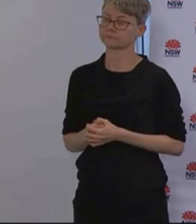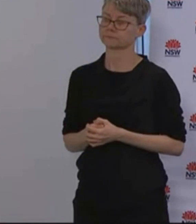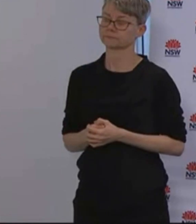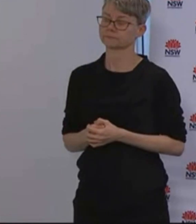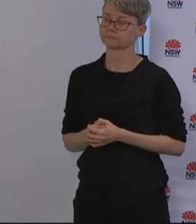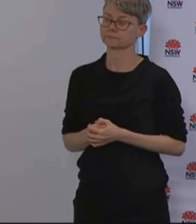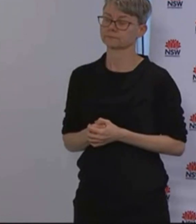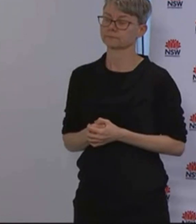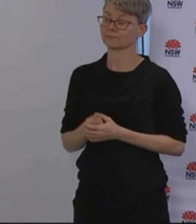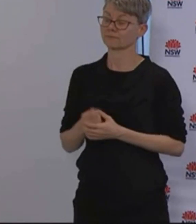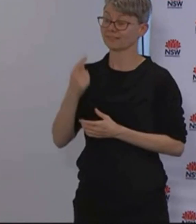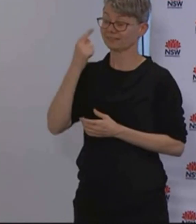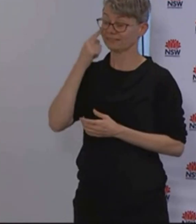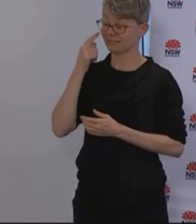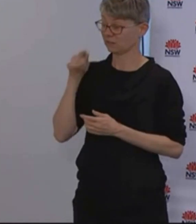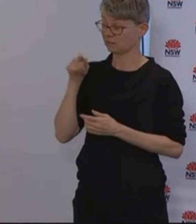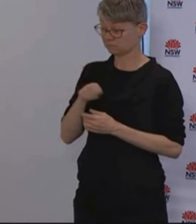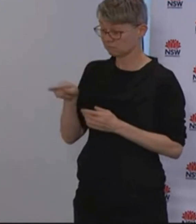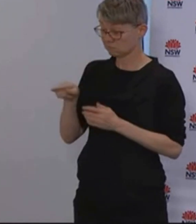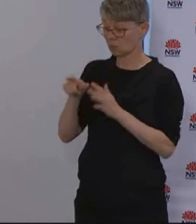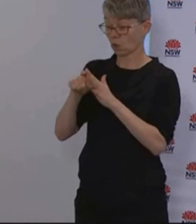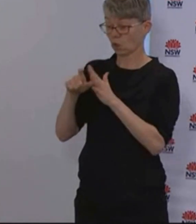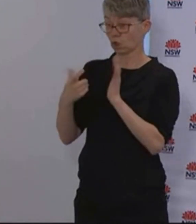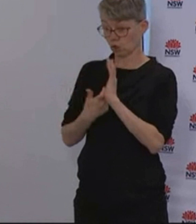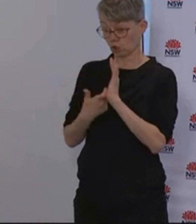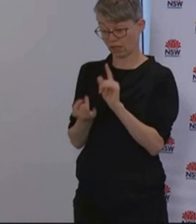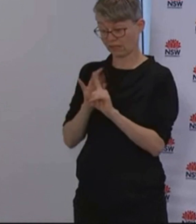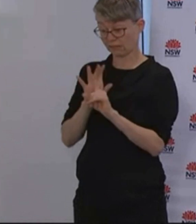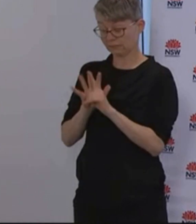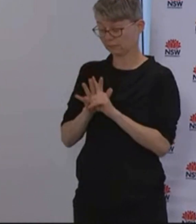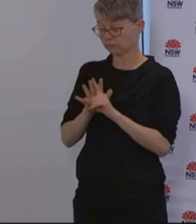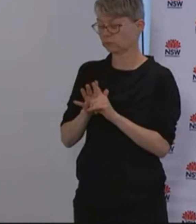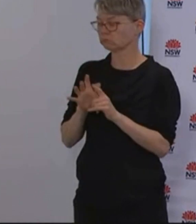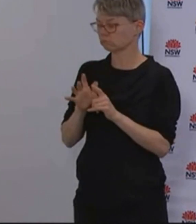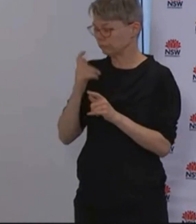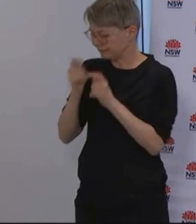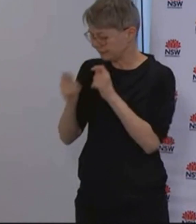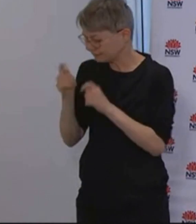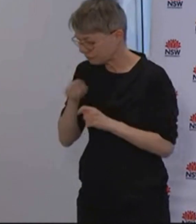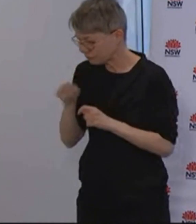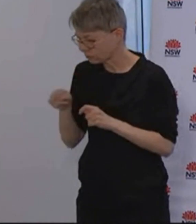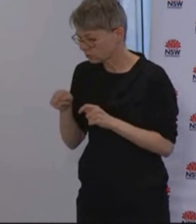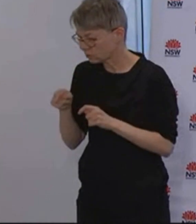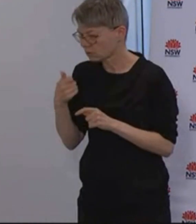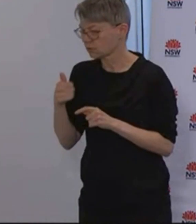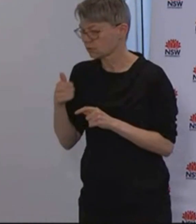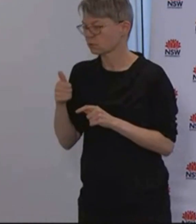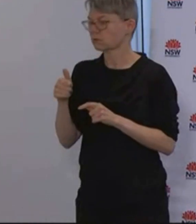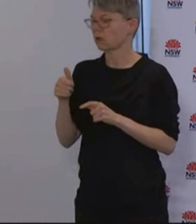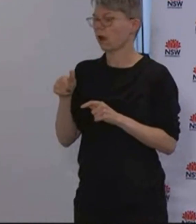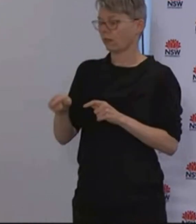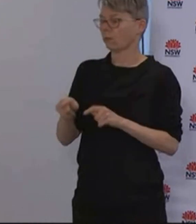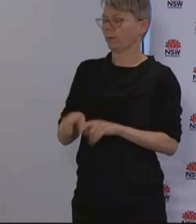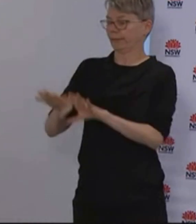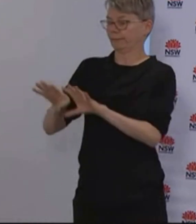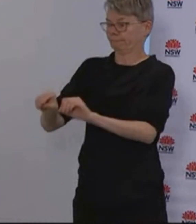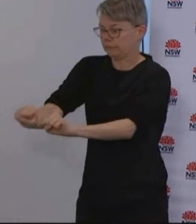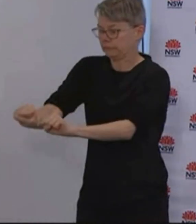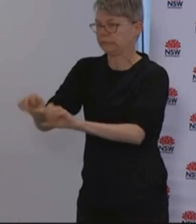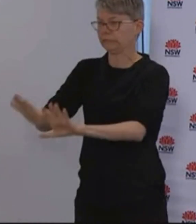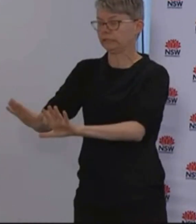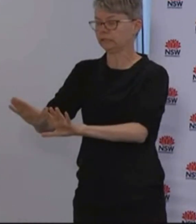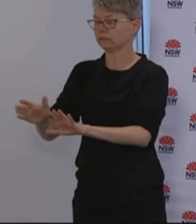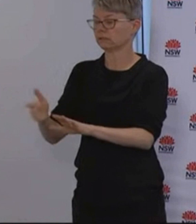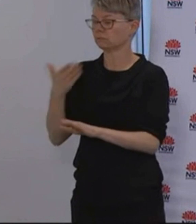the doctors in these cases that undertook the testing, how we have then been able to intervene, recognise